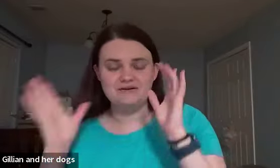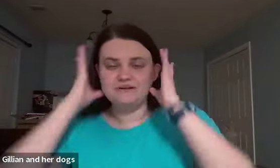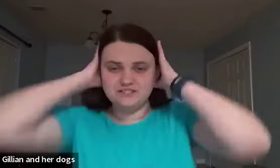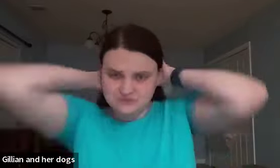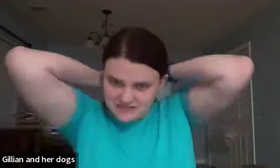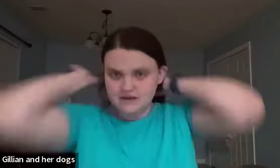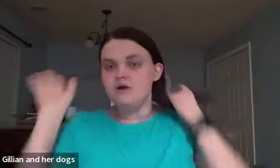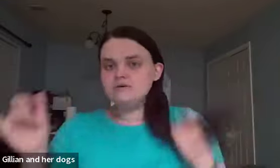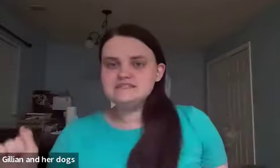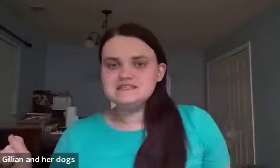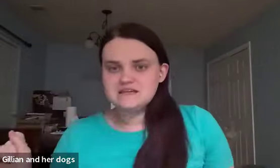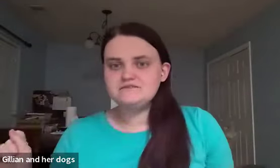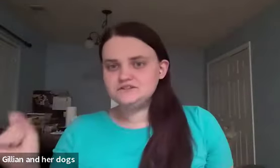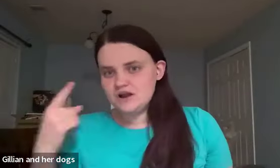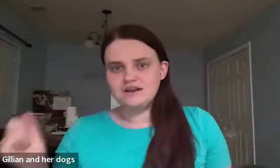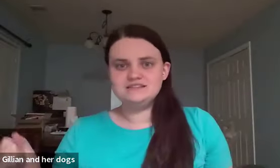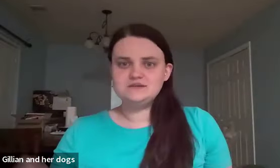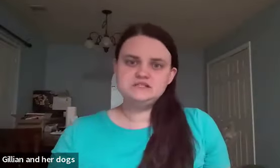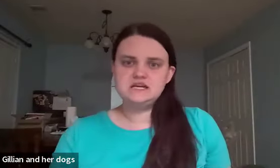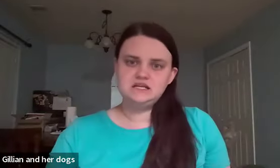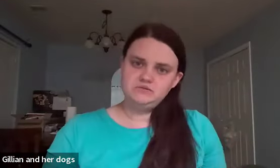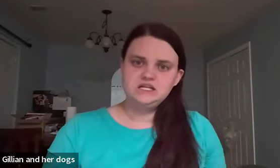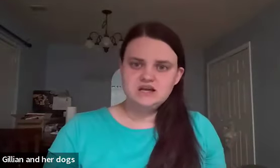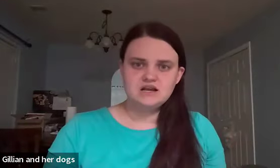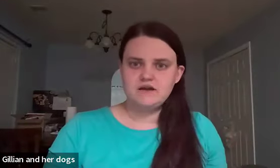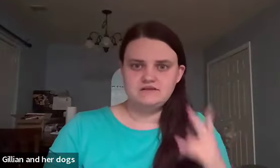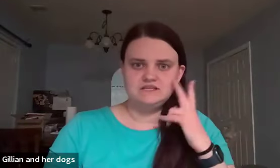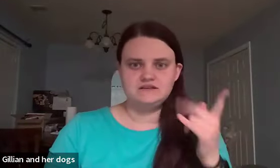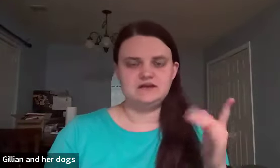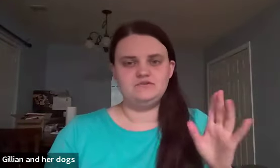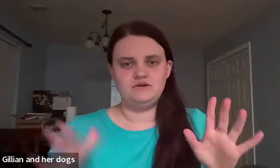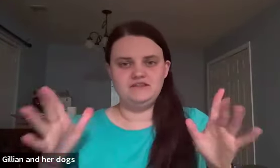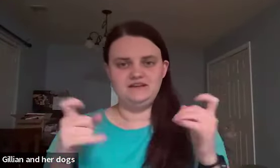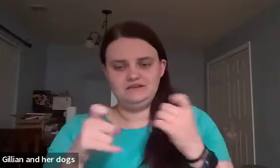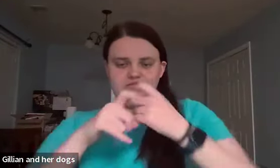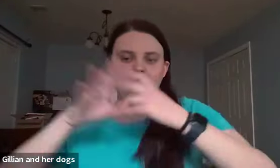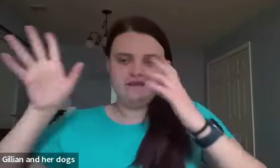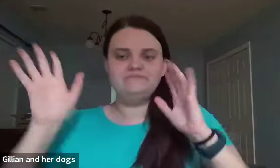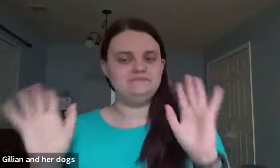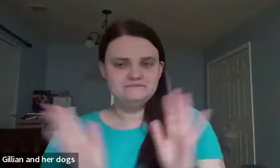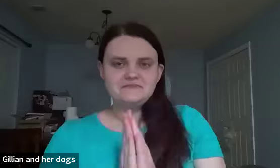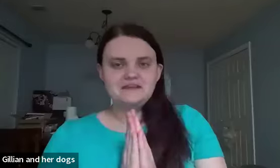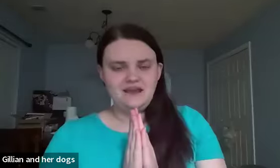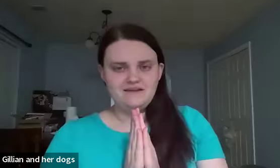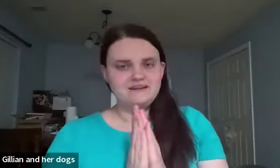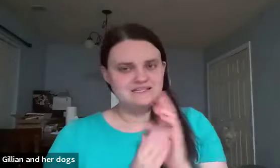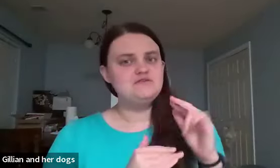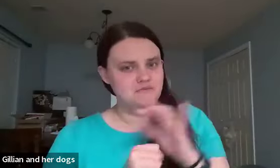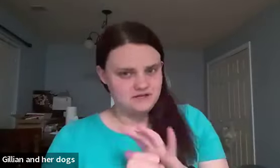I don't want you saying, well, this is the sign for Target. And someone saying, what are you talking about? I've never seen that sign before. And then like, what? Yeah, like I said,